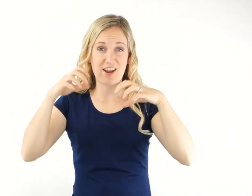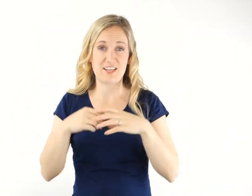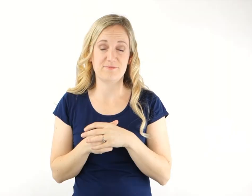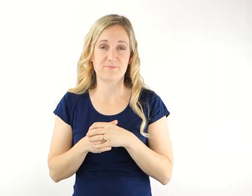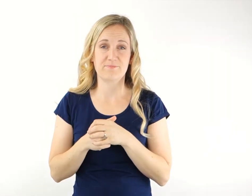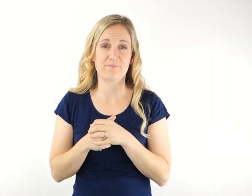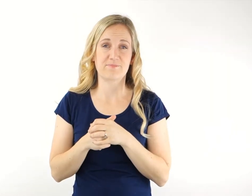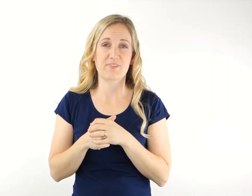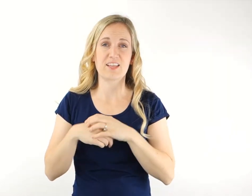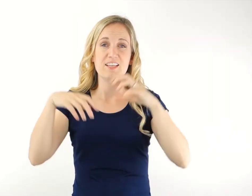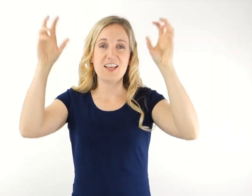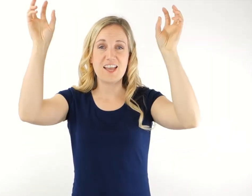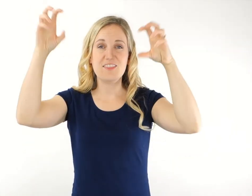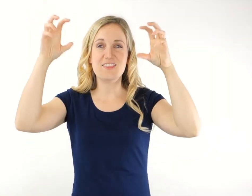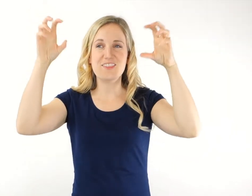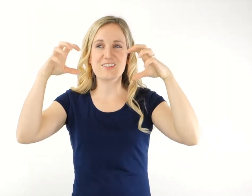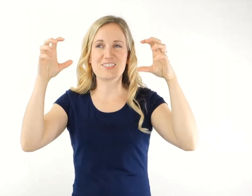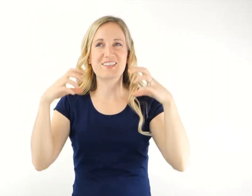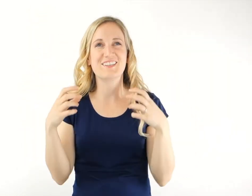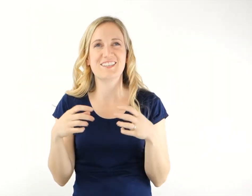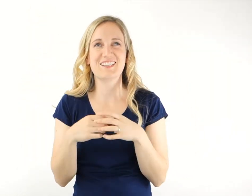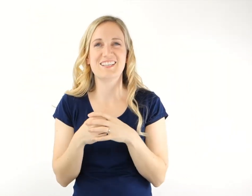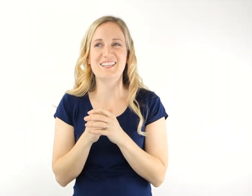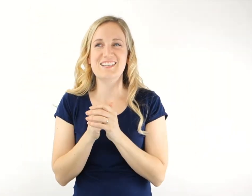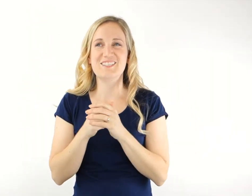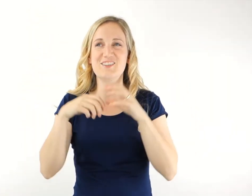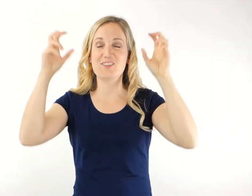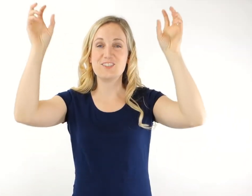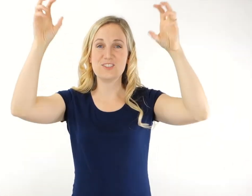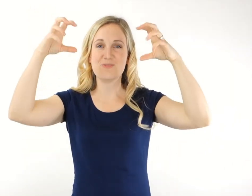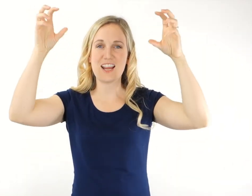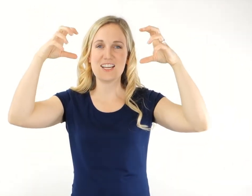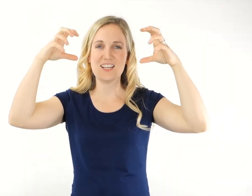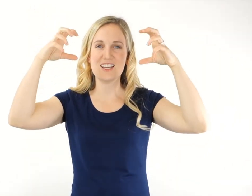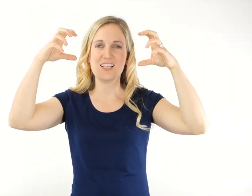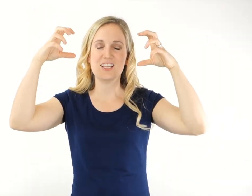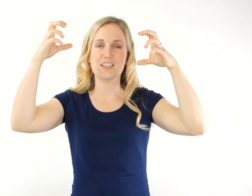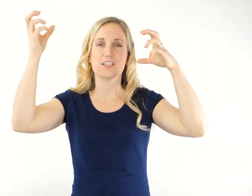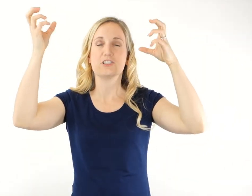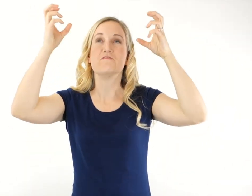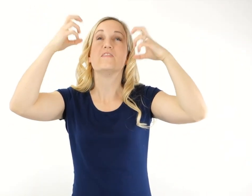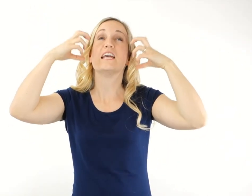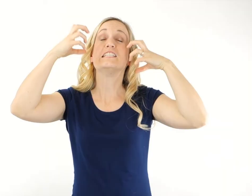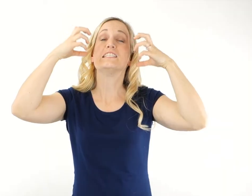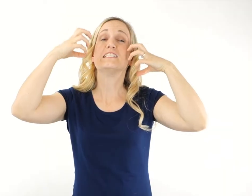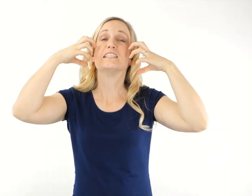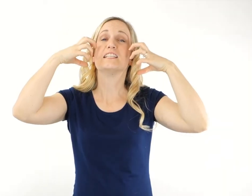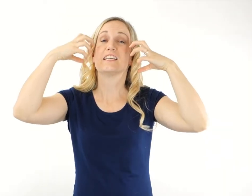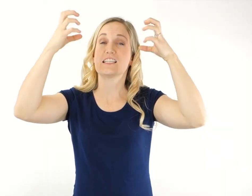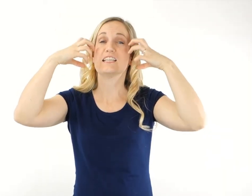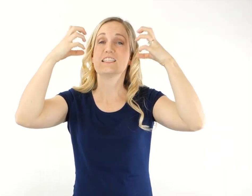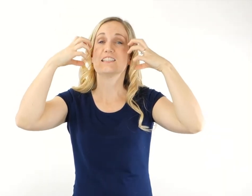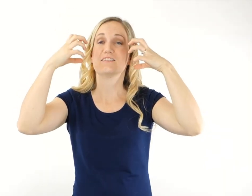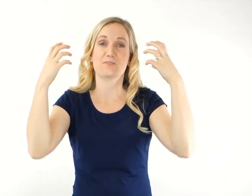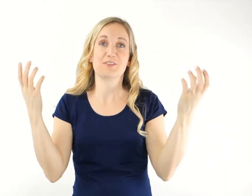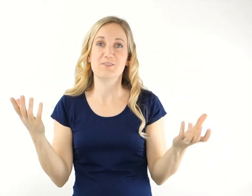rain. And so you can do rain, like on your face, like this. You can do